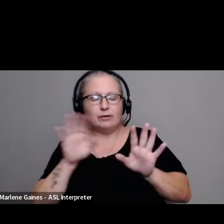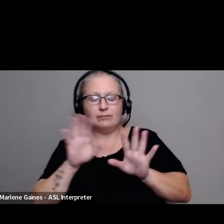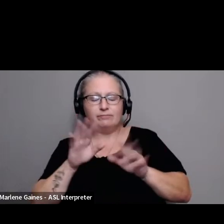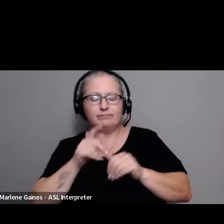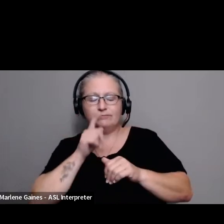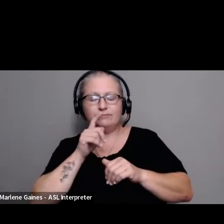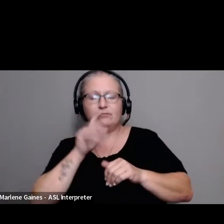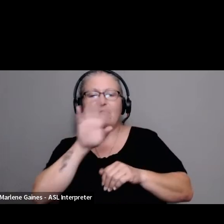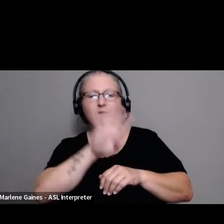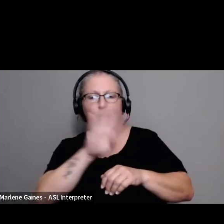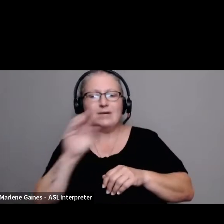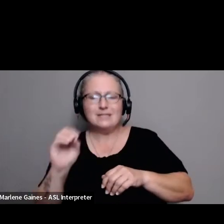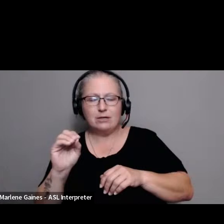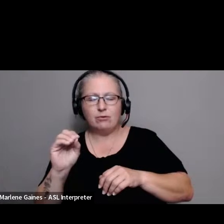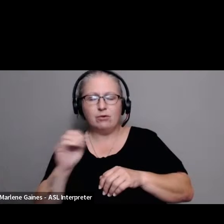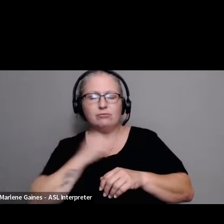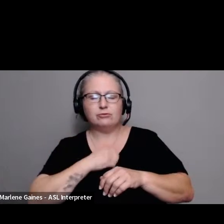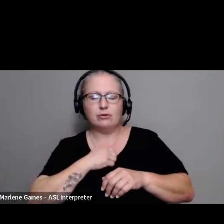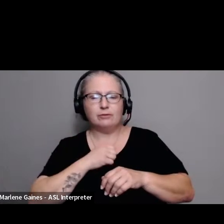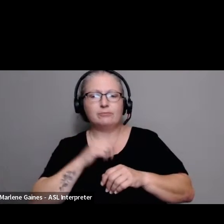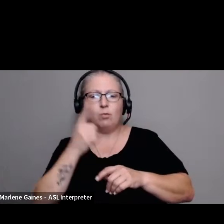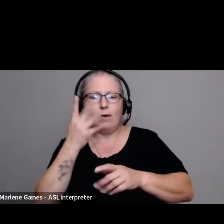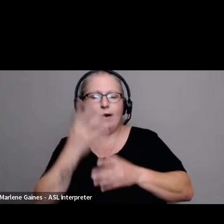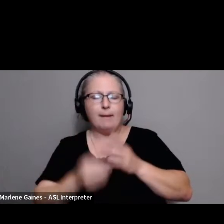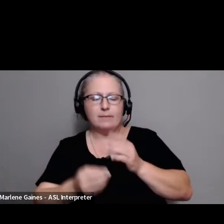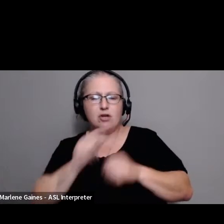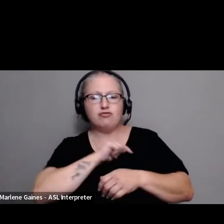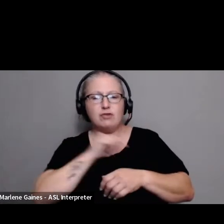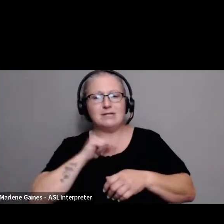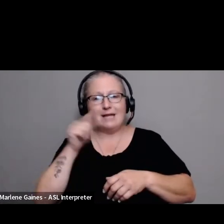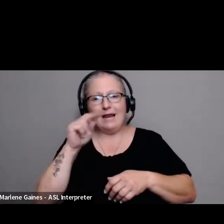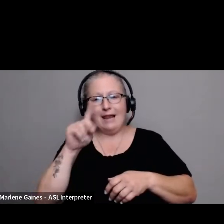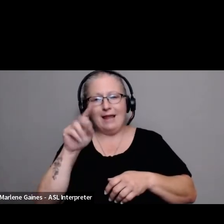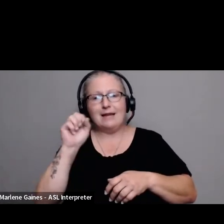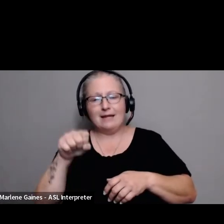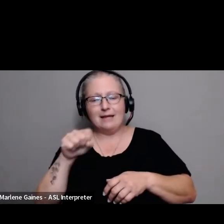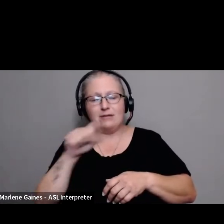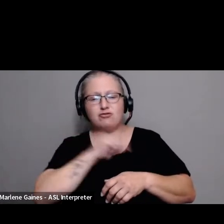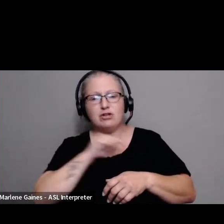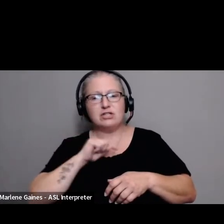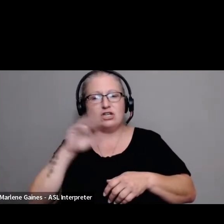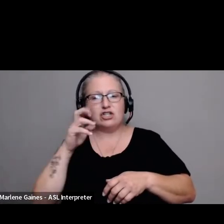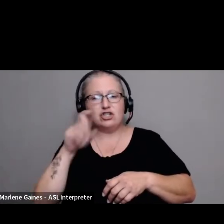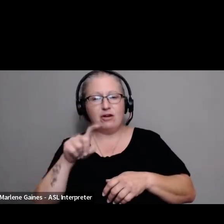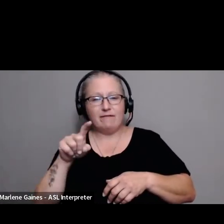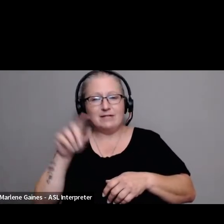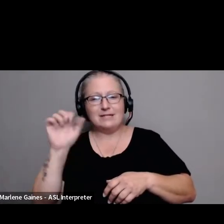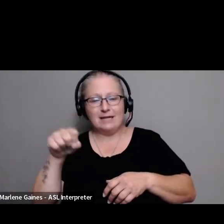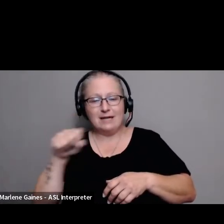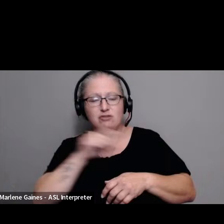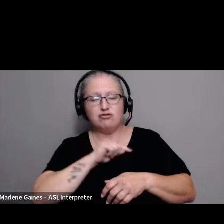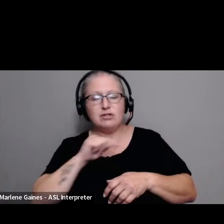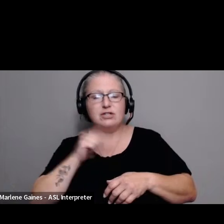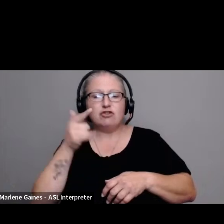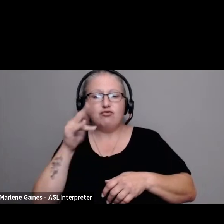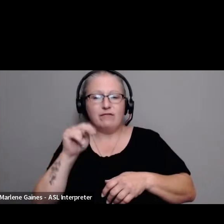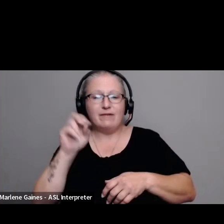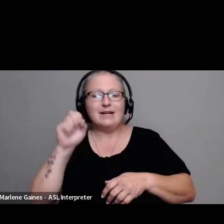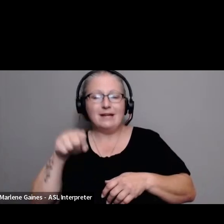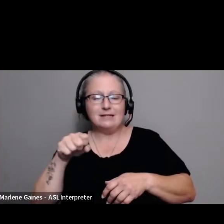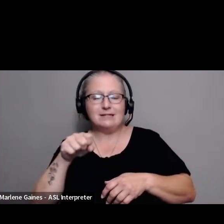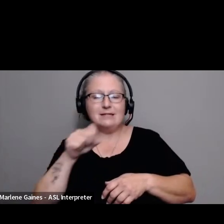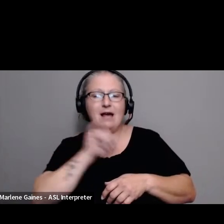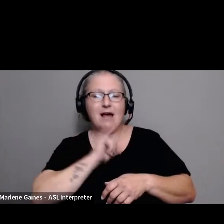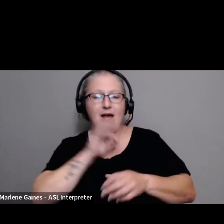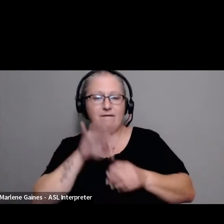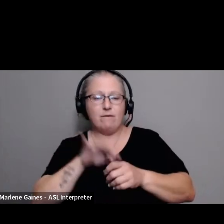No, 4-0. That's right. Somebody was absent. Trustee Land voted yes. Trustee Chavez voted yes. Trustee Griffin voted yes.